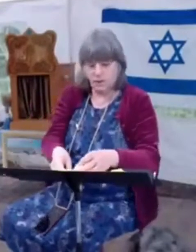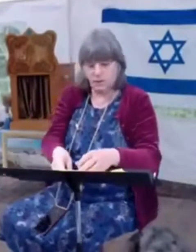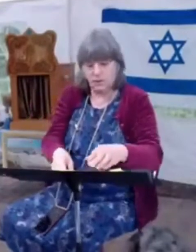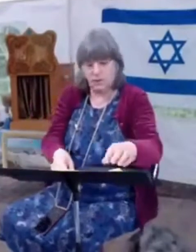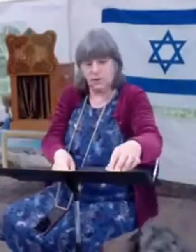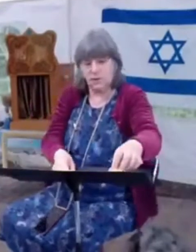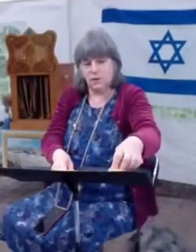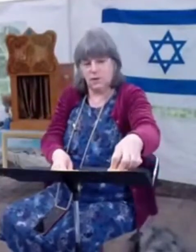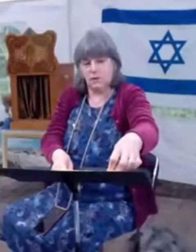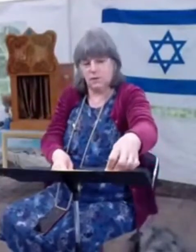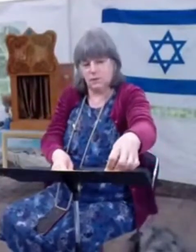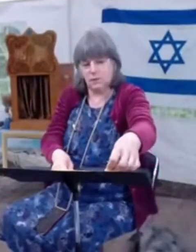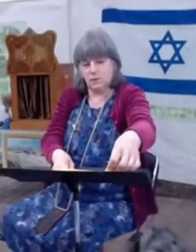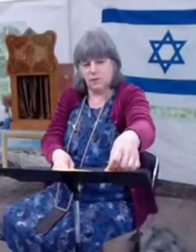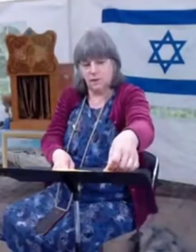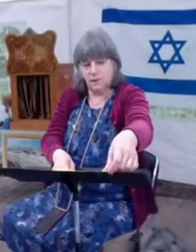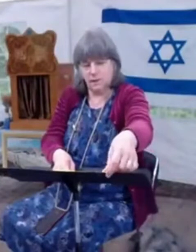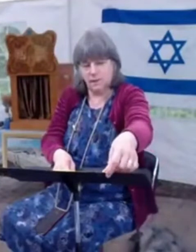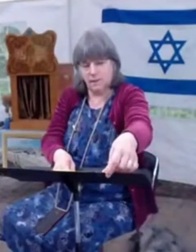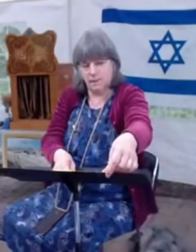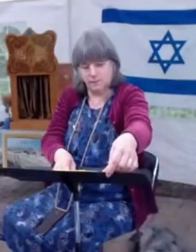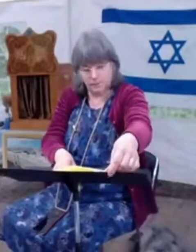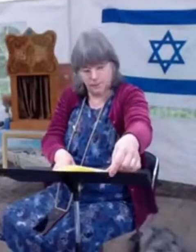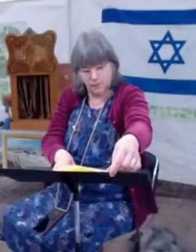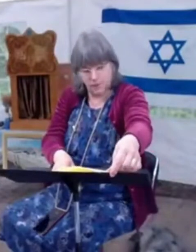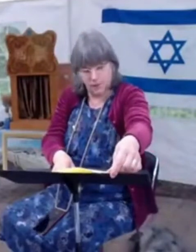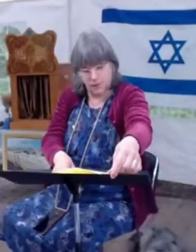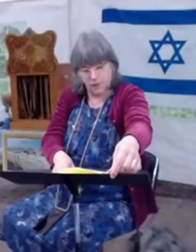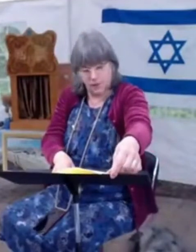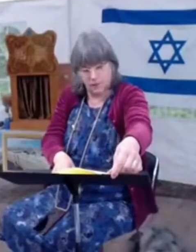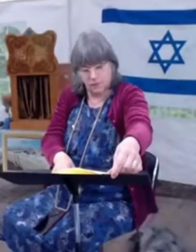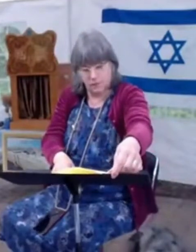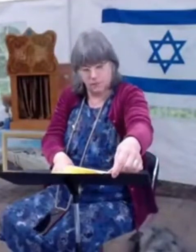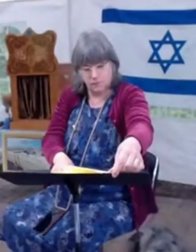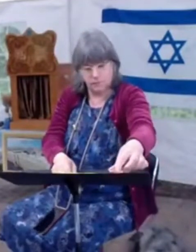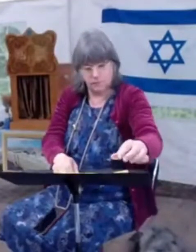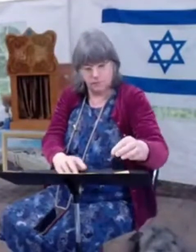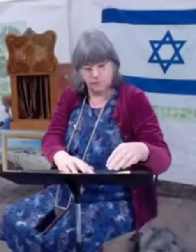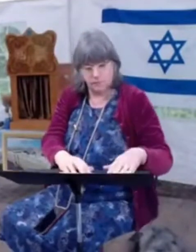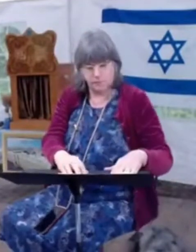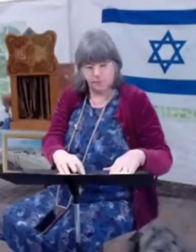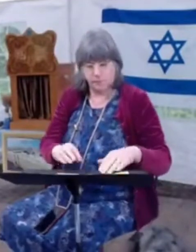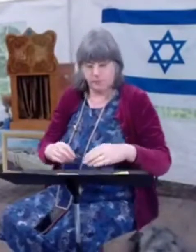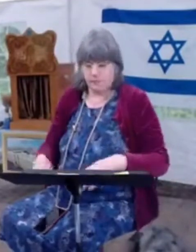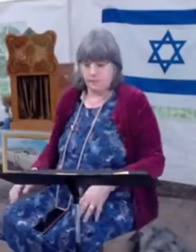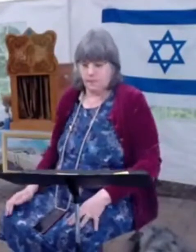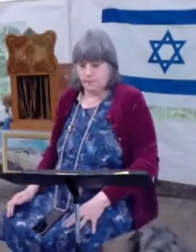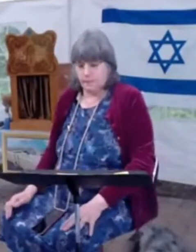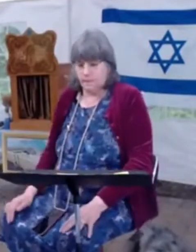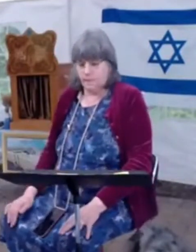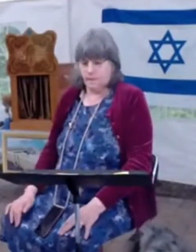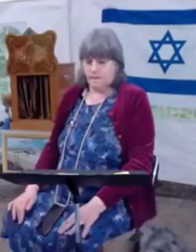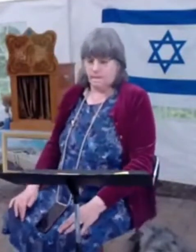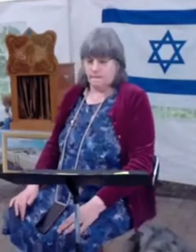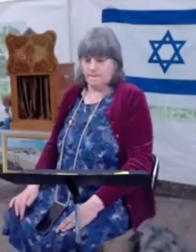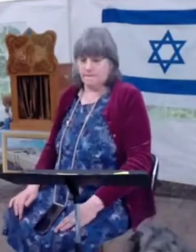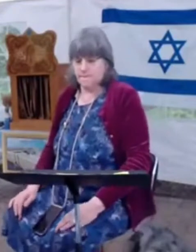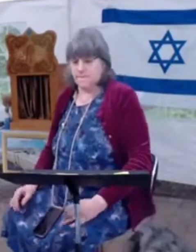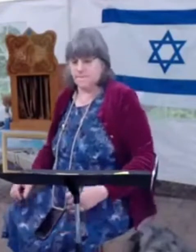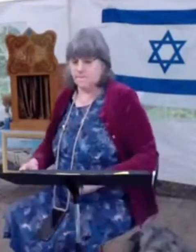Lord, and then we save humanity, and then starts a family that's going to